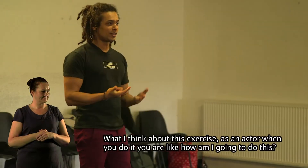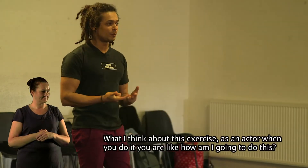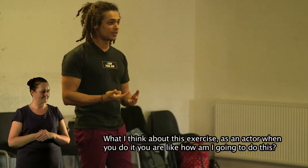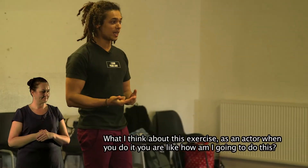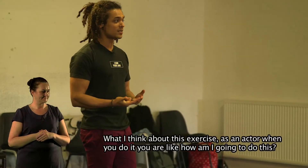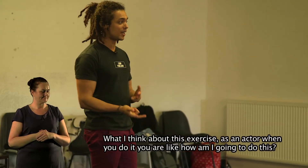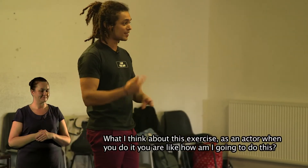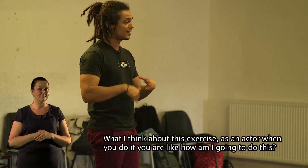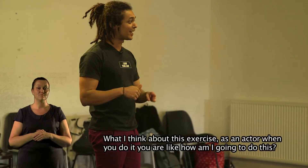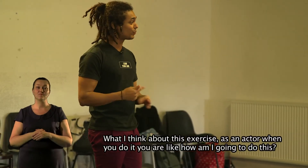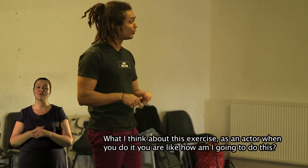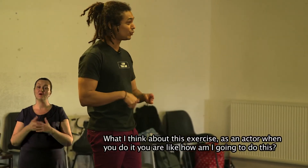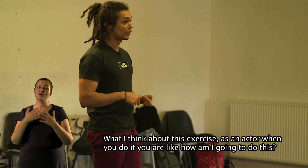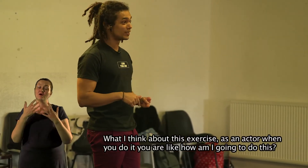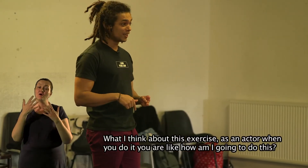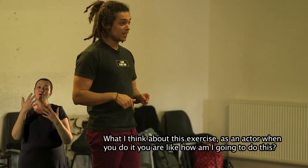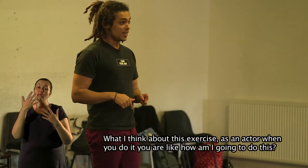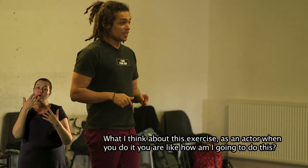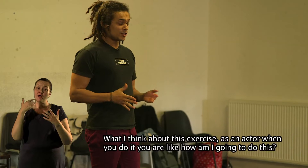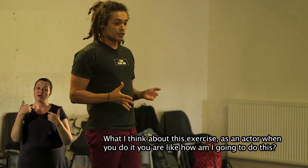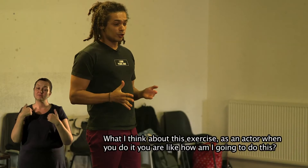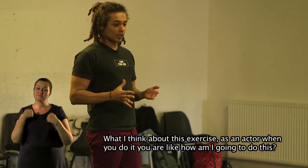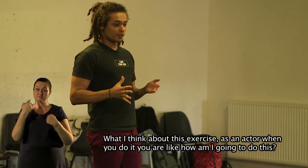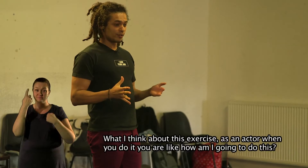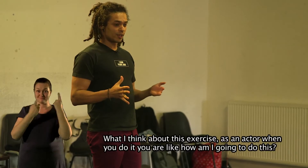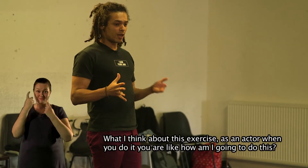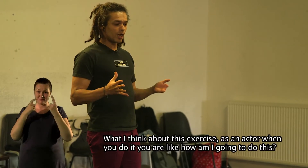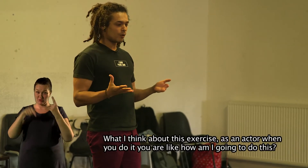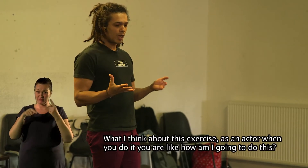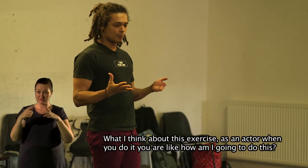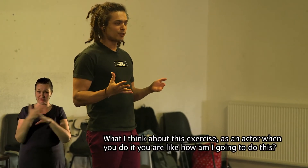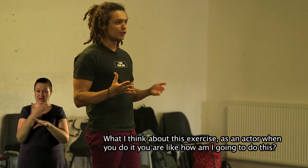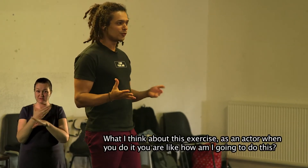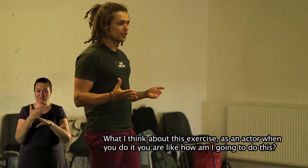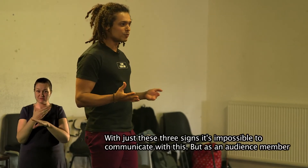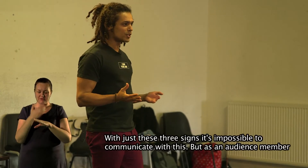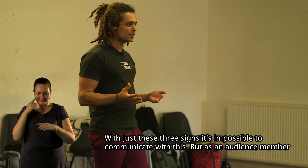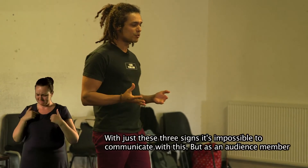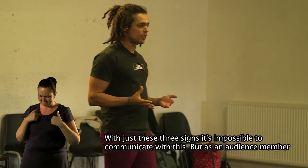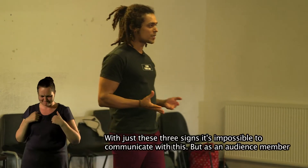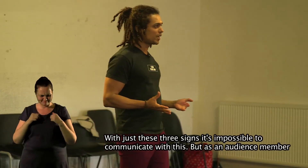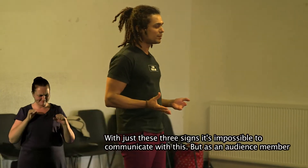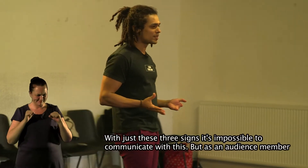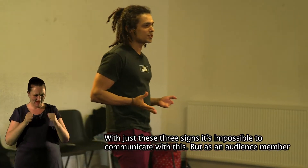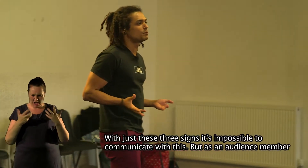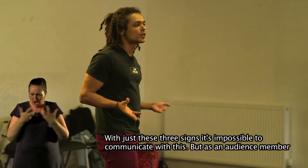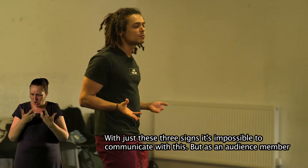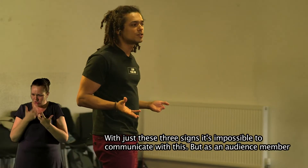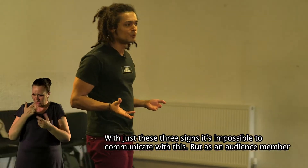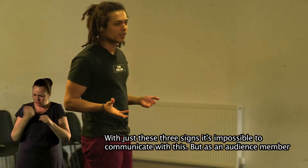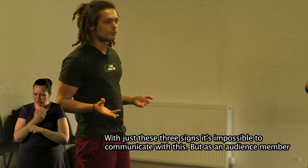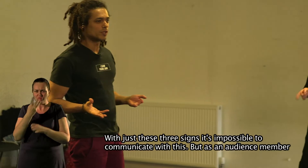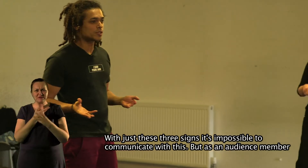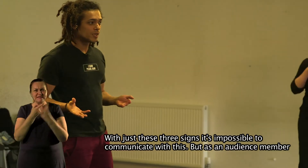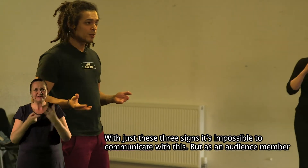When I think about this exercise as an actor, when you're doing it, it's just you're like, how am I going to do this with just these 3 signs? It's impossible